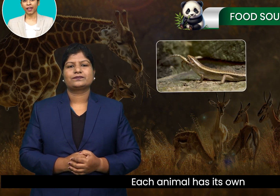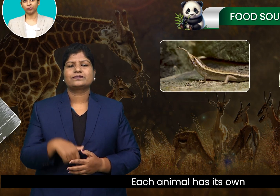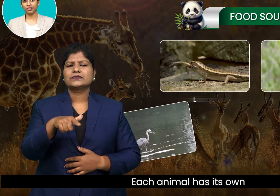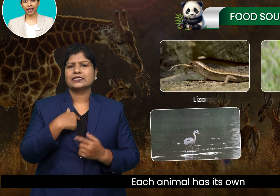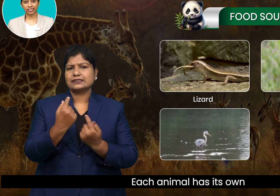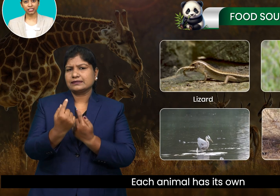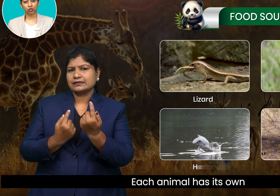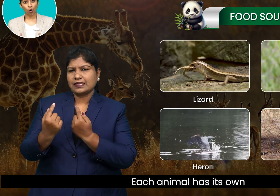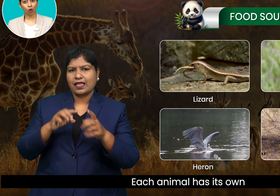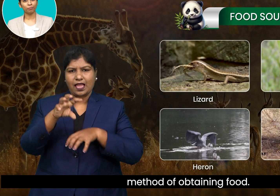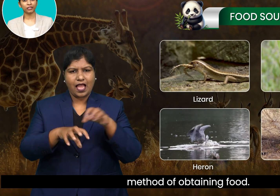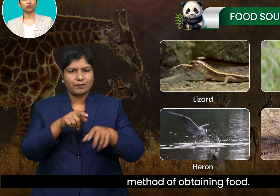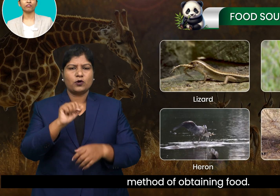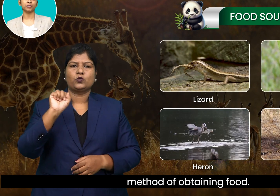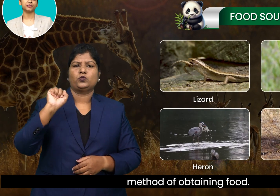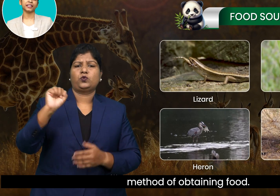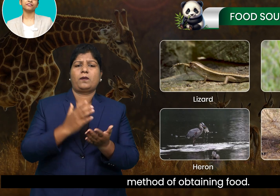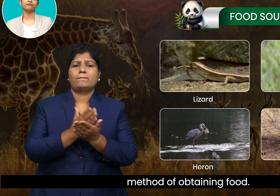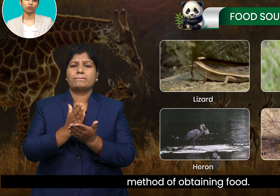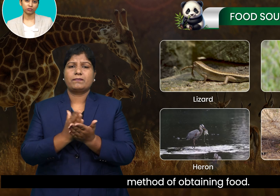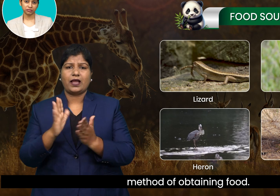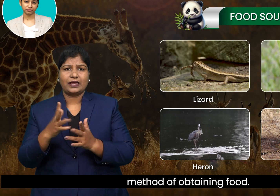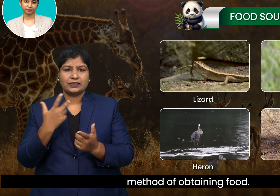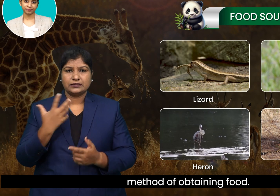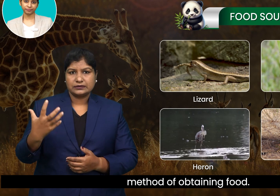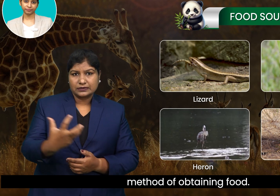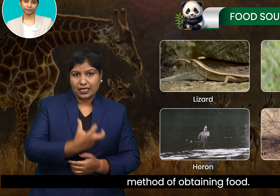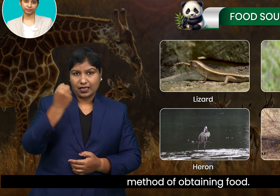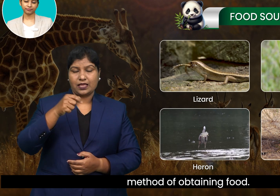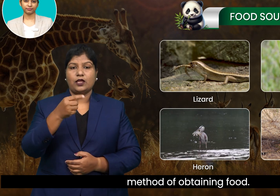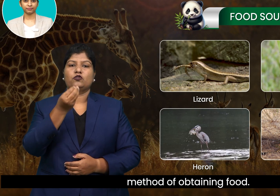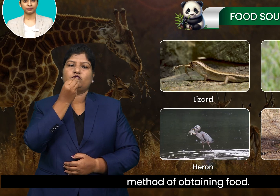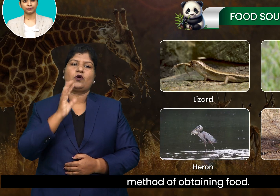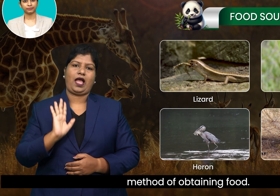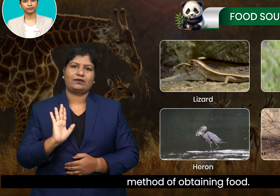Each animal has its own method of obtaining food.